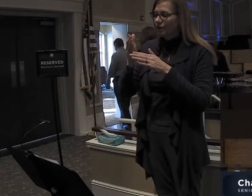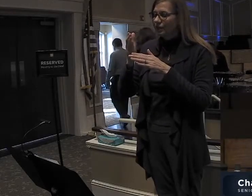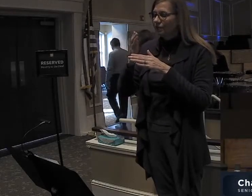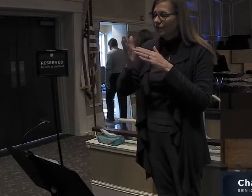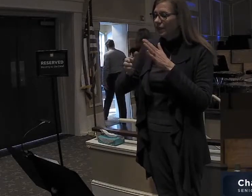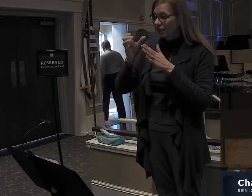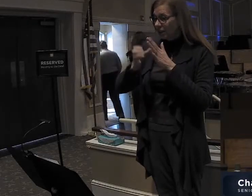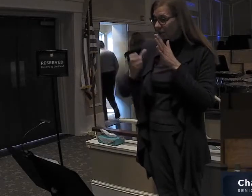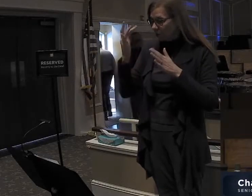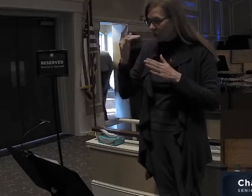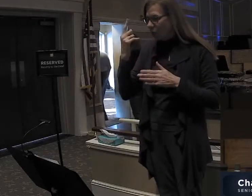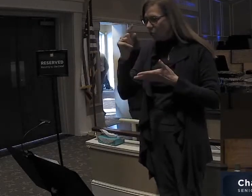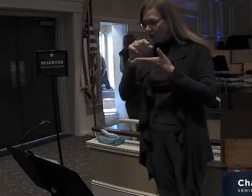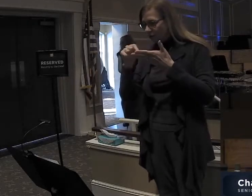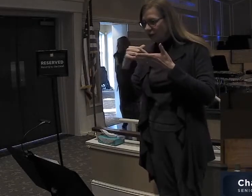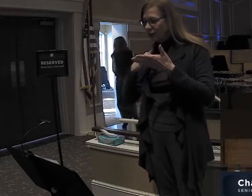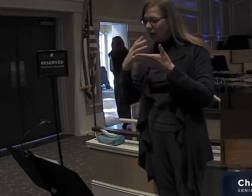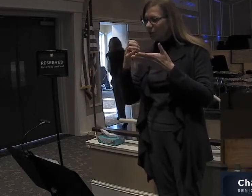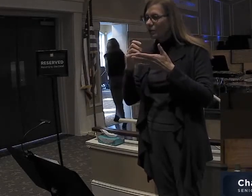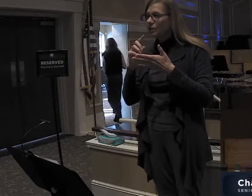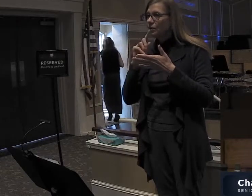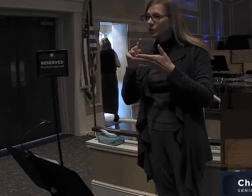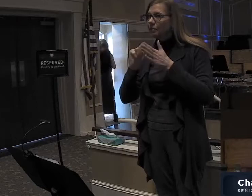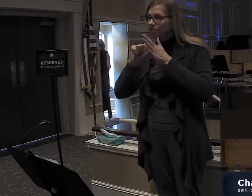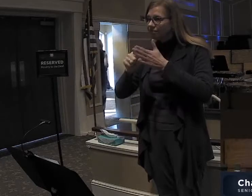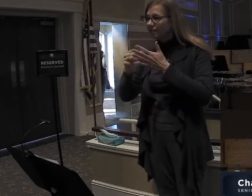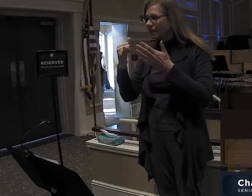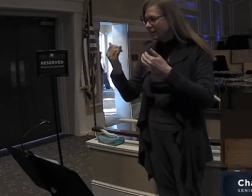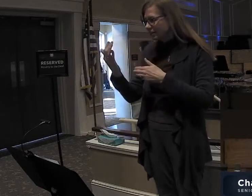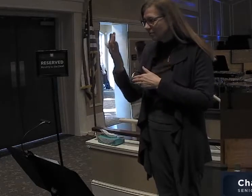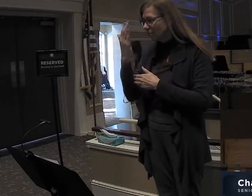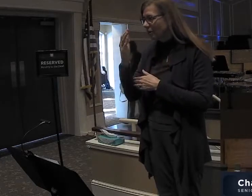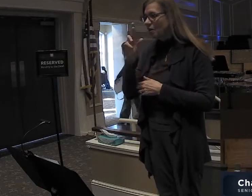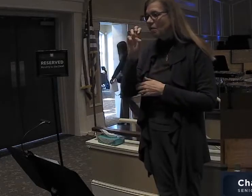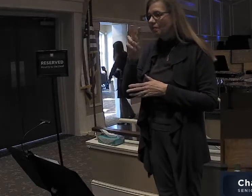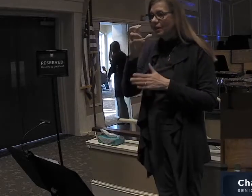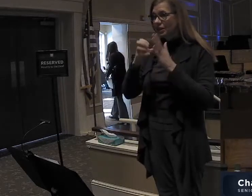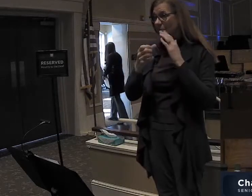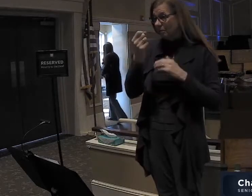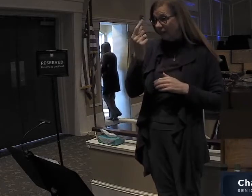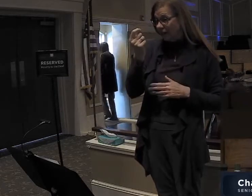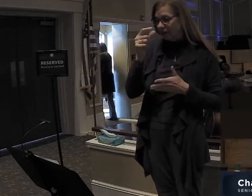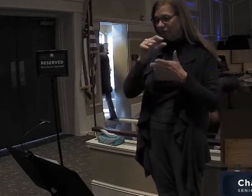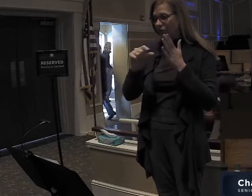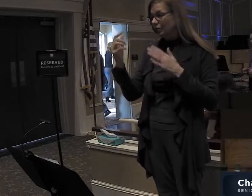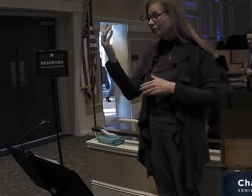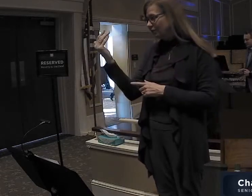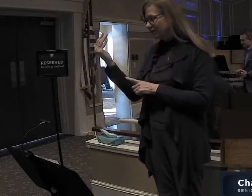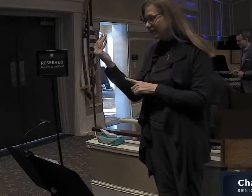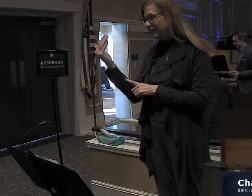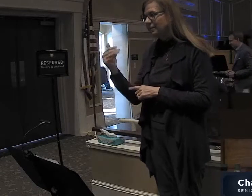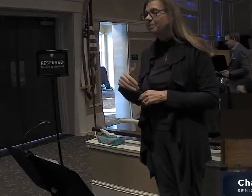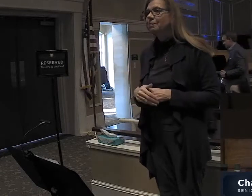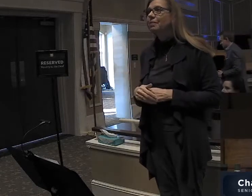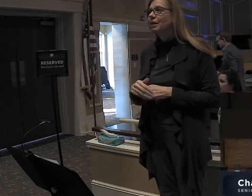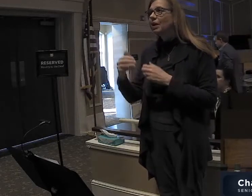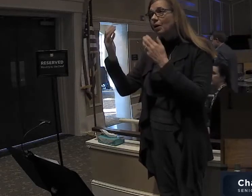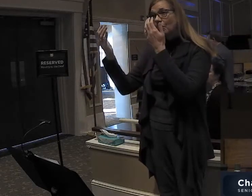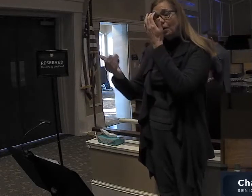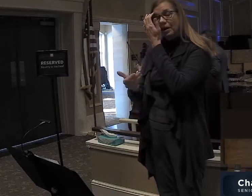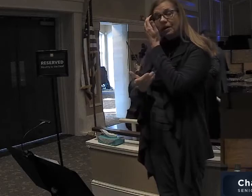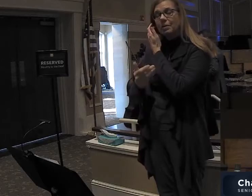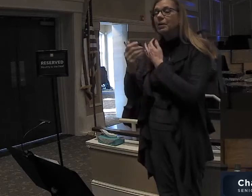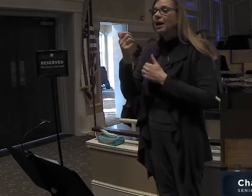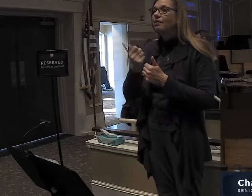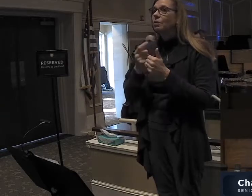morning. Revelation 11, beginning in verse 15. I want to welcome all those who are